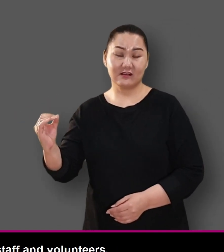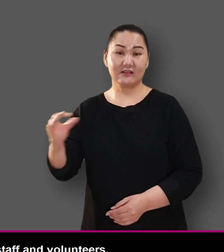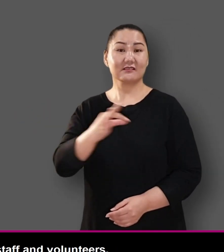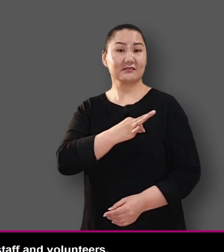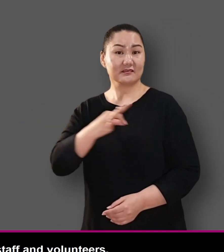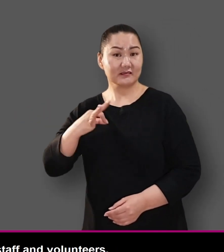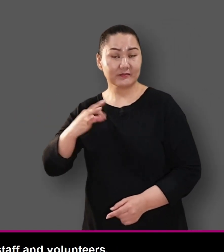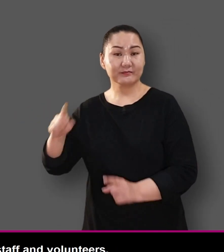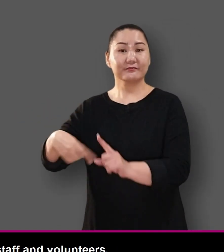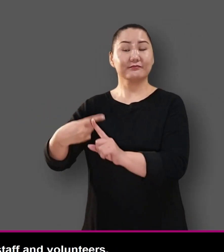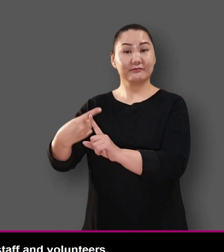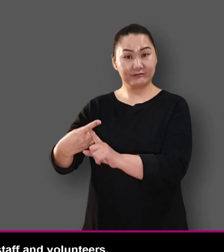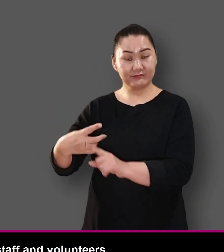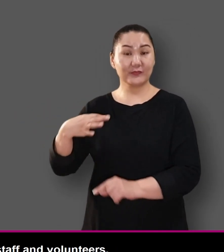with our own staff and volunteers.